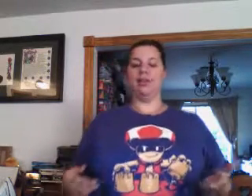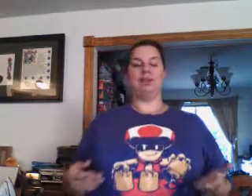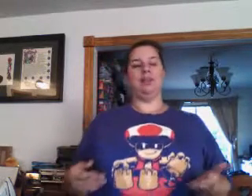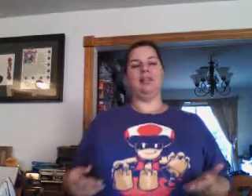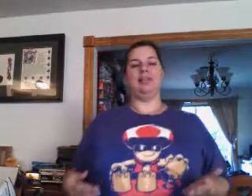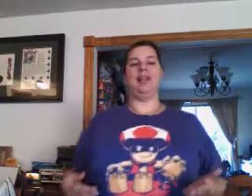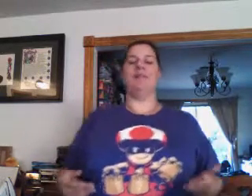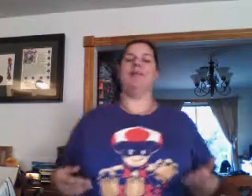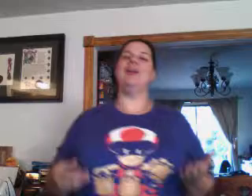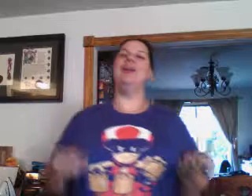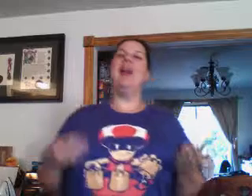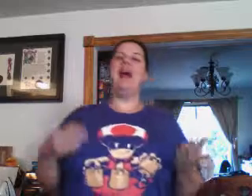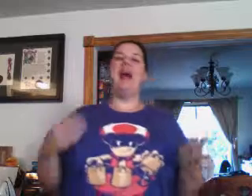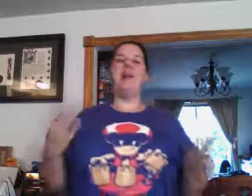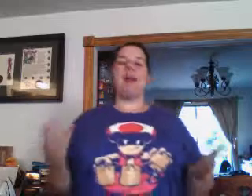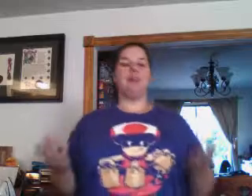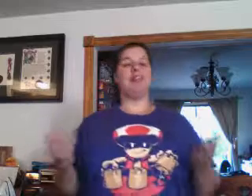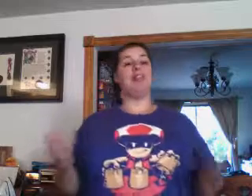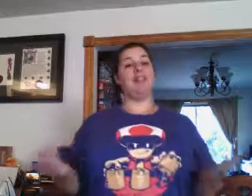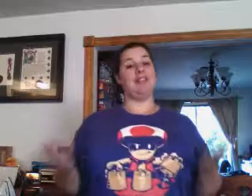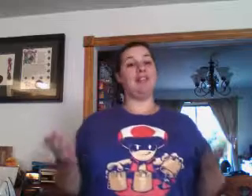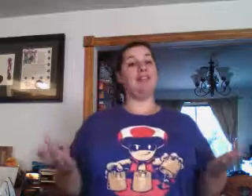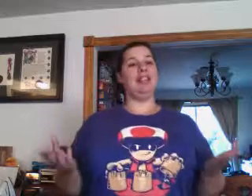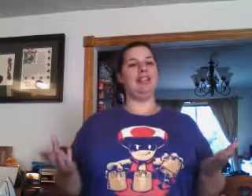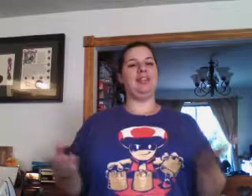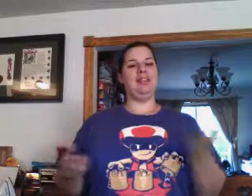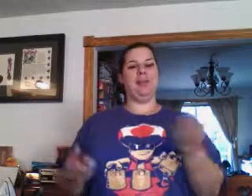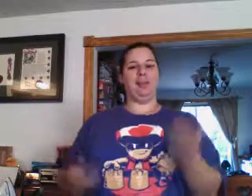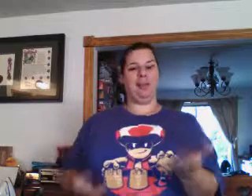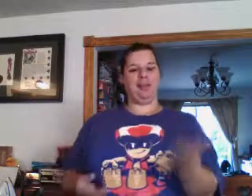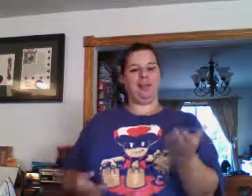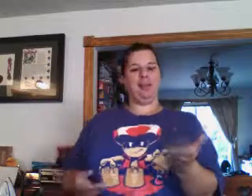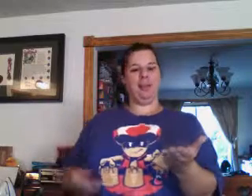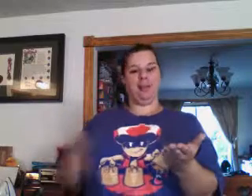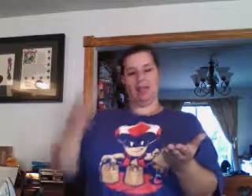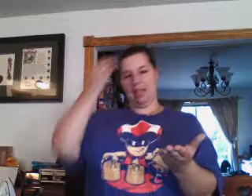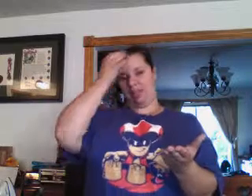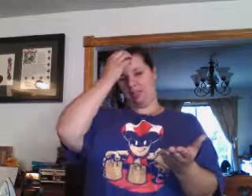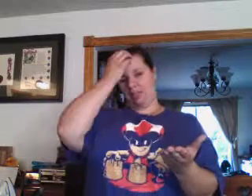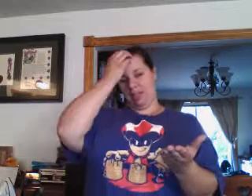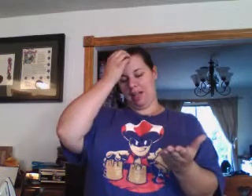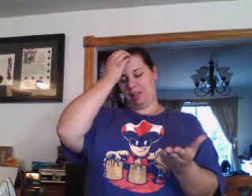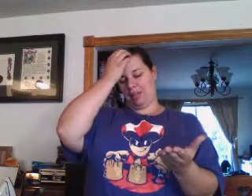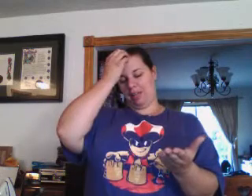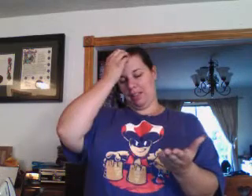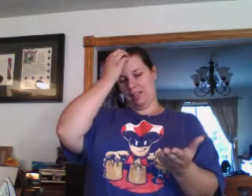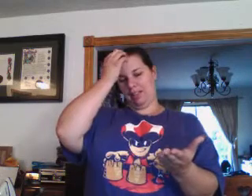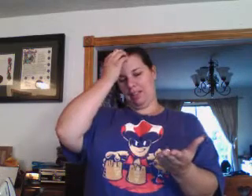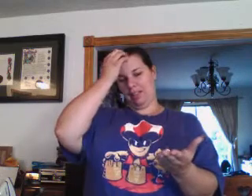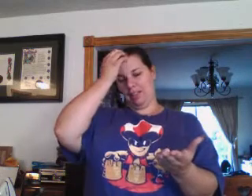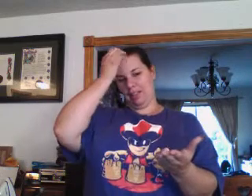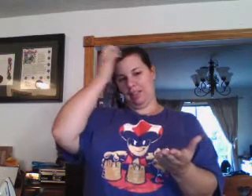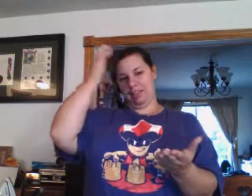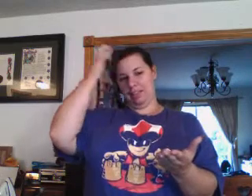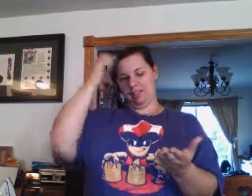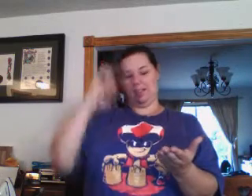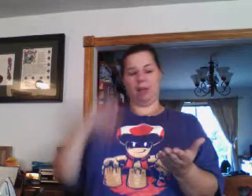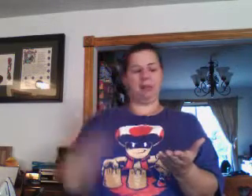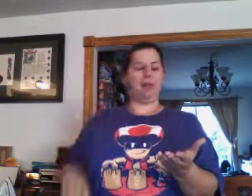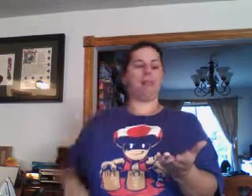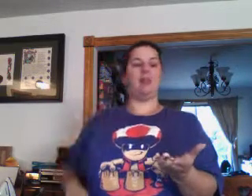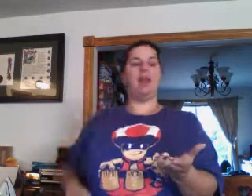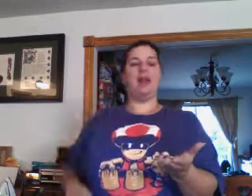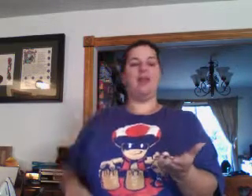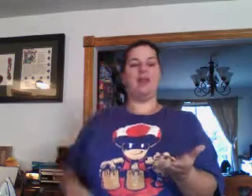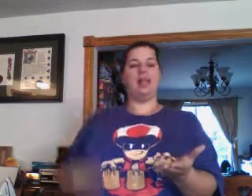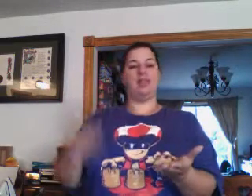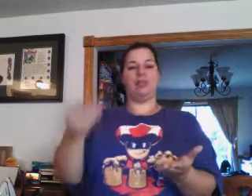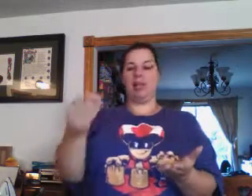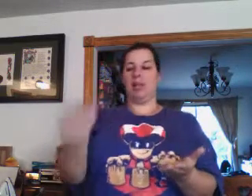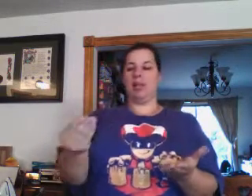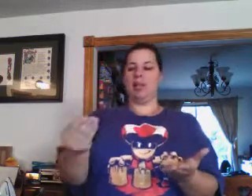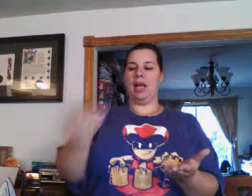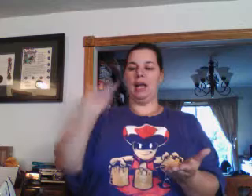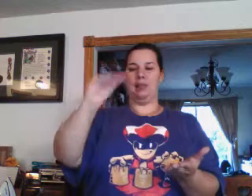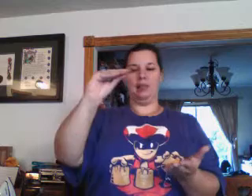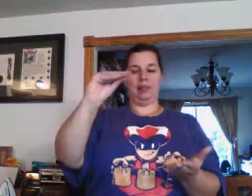pretty simple. Imagine you're giving money to people. So you've got one hand straight out. Sorry, a little itchy scalp there. One hand straight out, one hand. It's